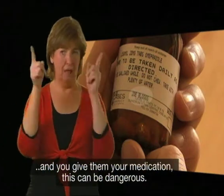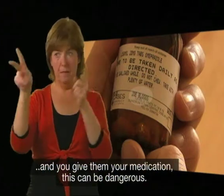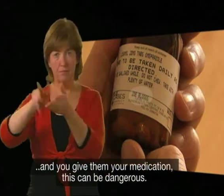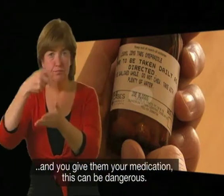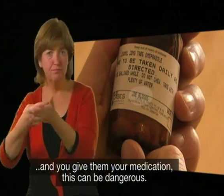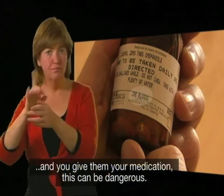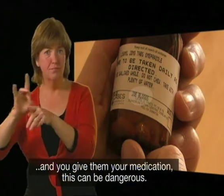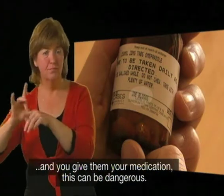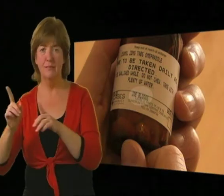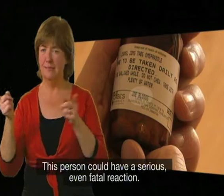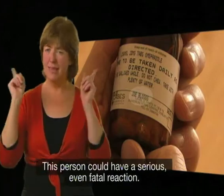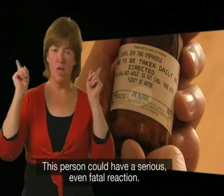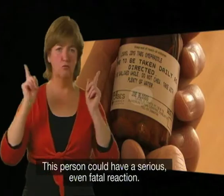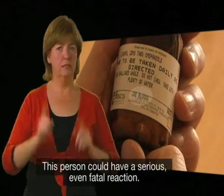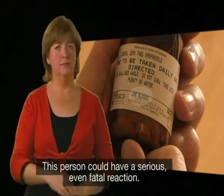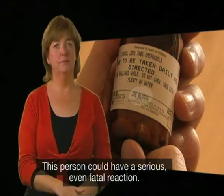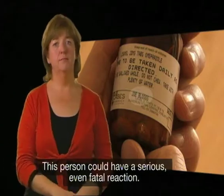This person could have a serious, even fatal reaction.